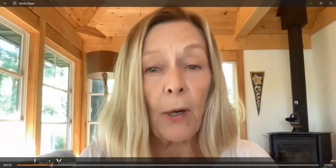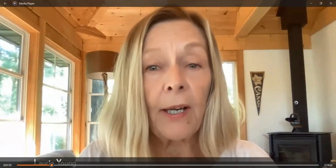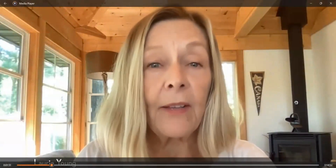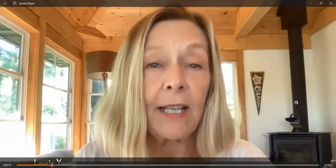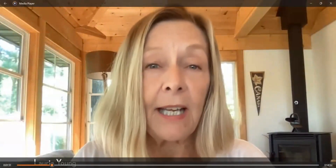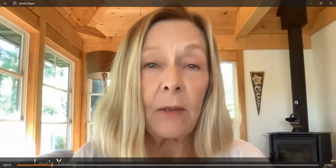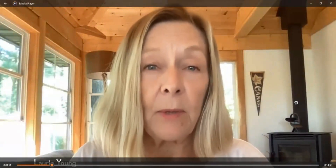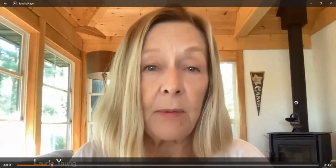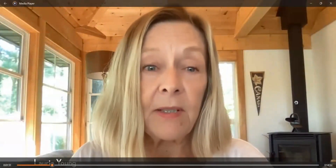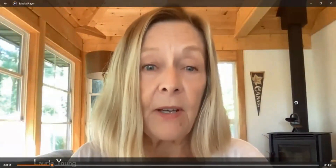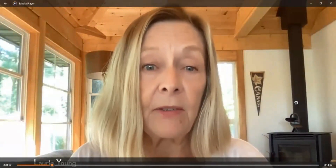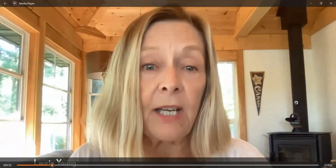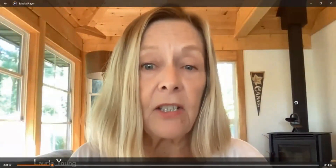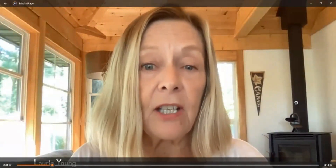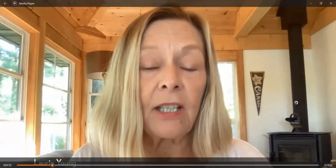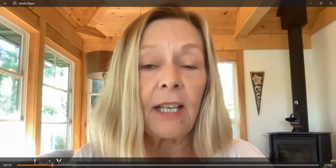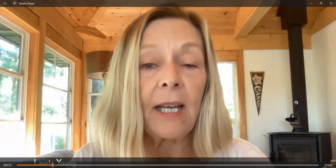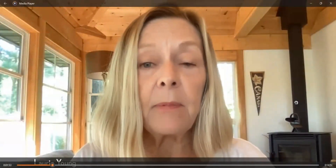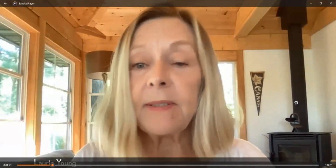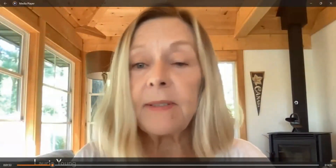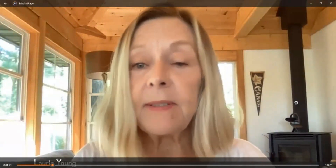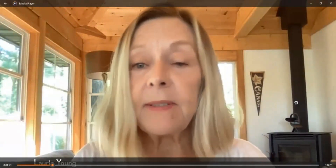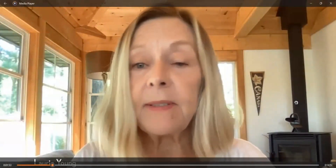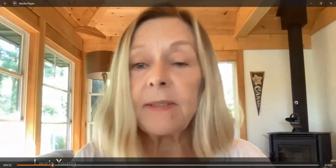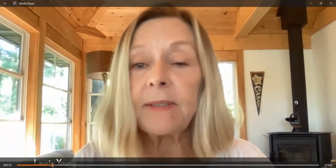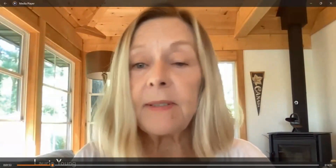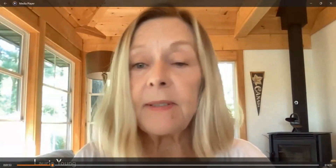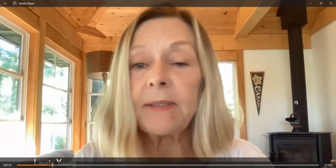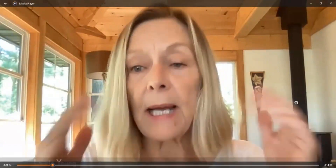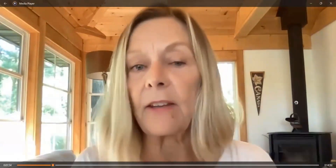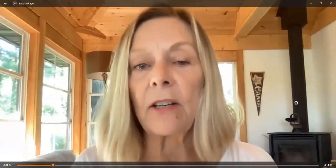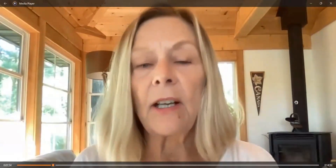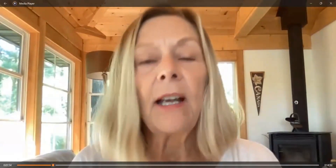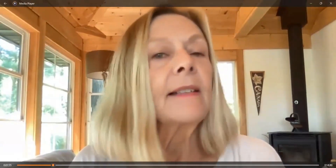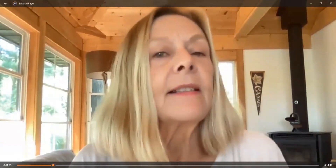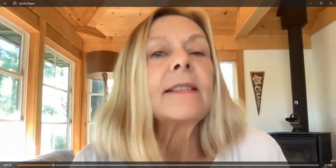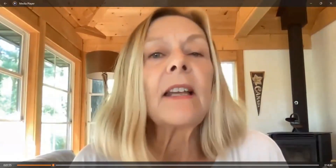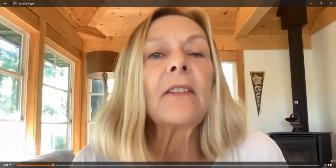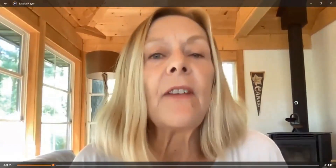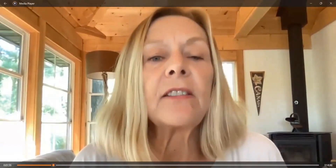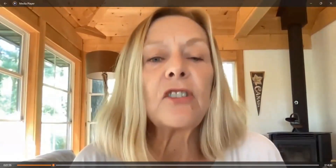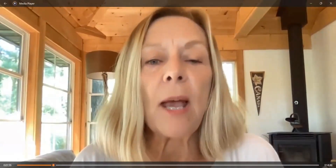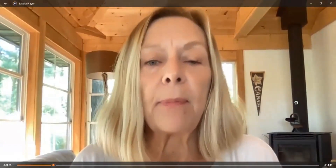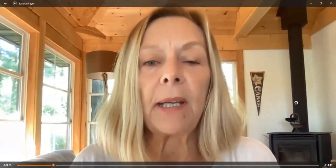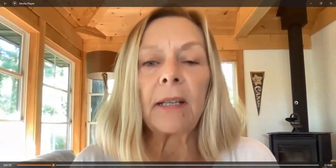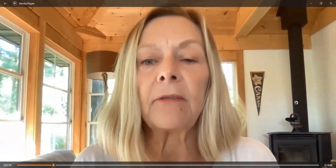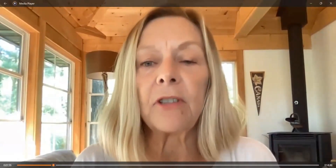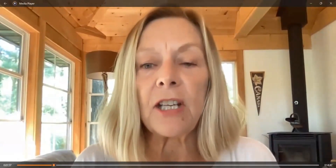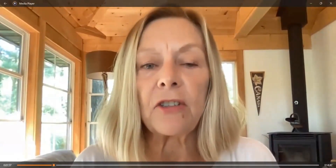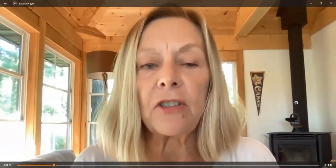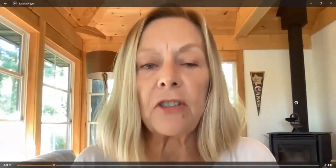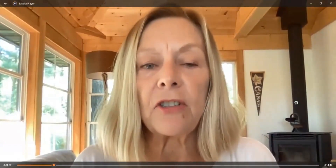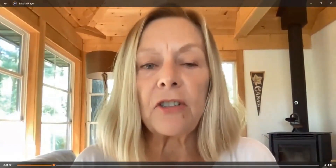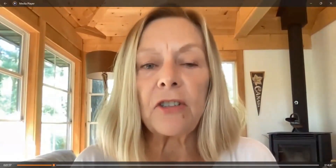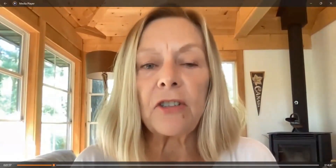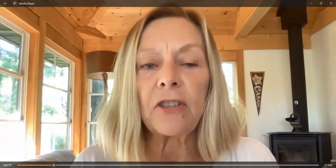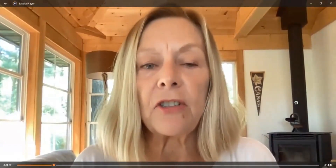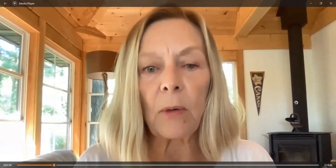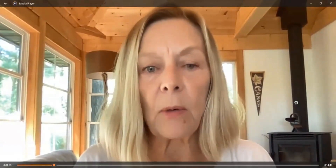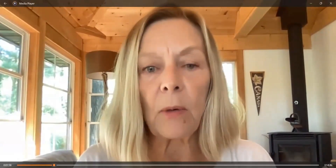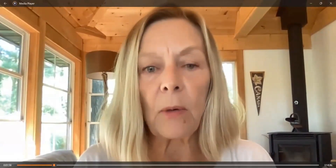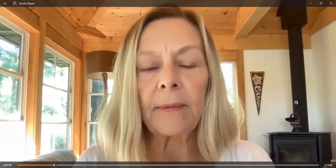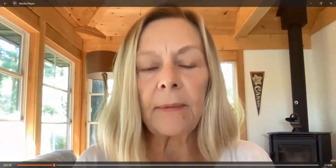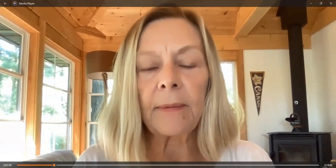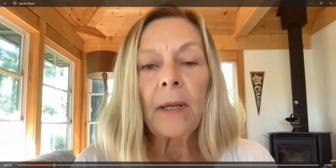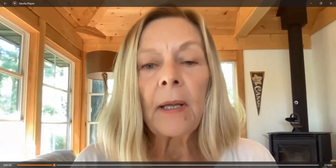generous support of the Canadian Women's Foundation enables us all to rally together as a steadfast champion for gender justice